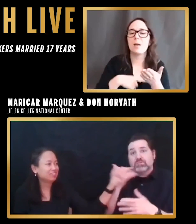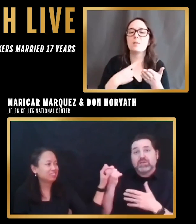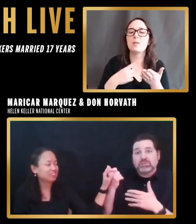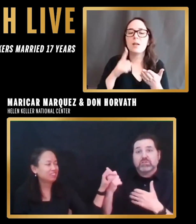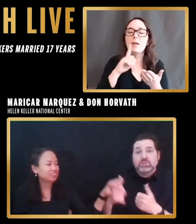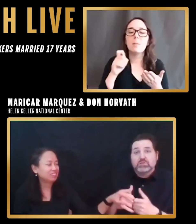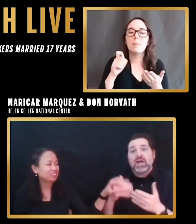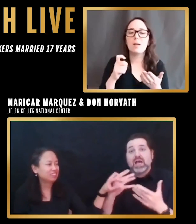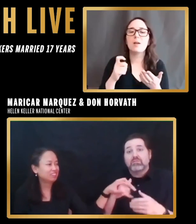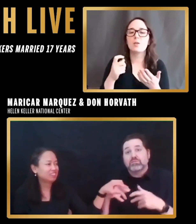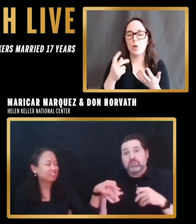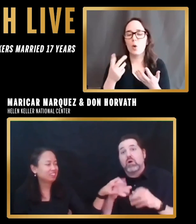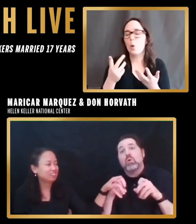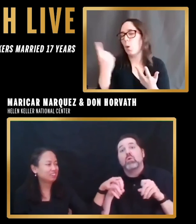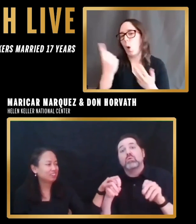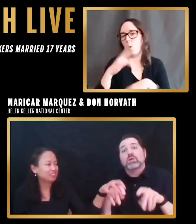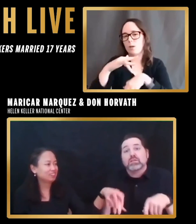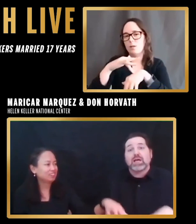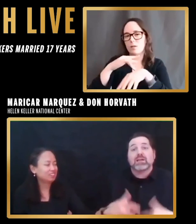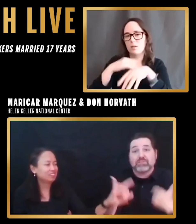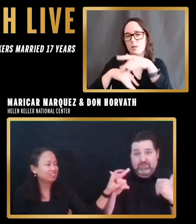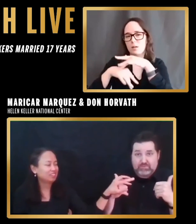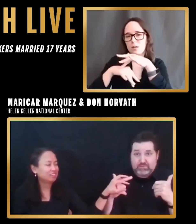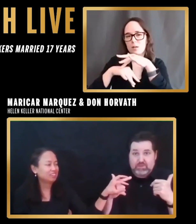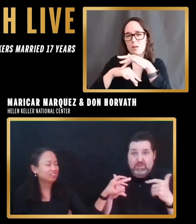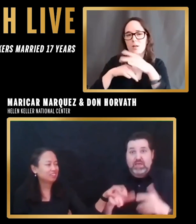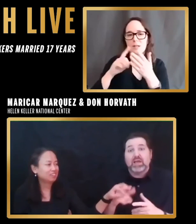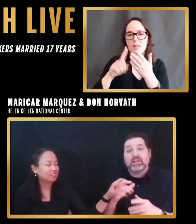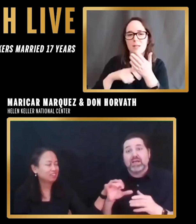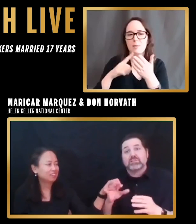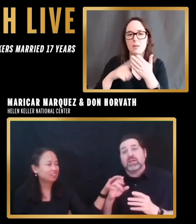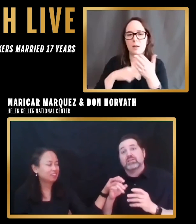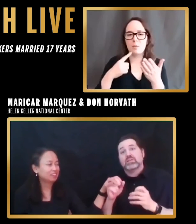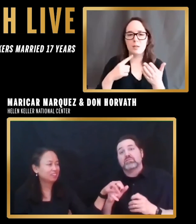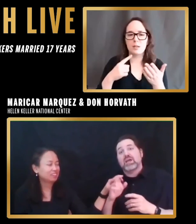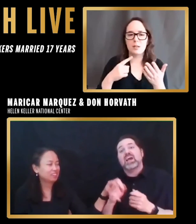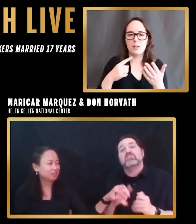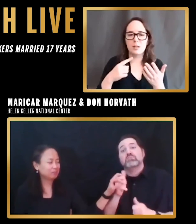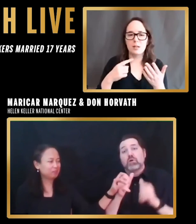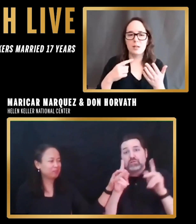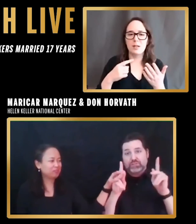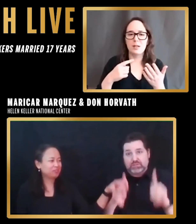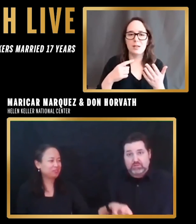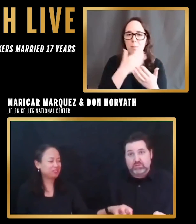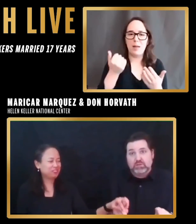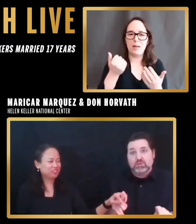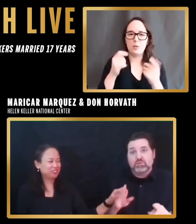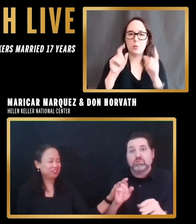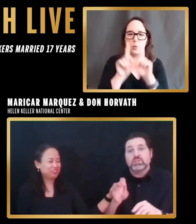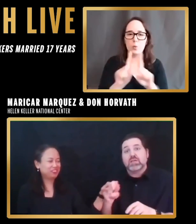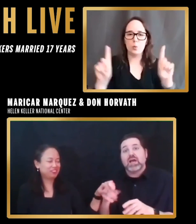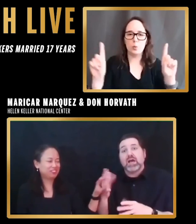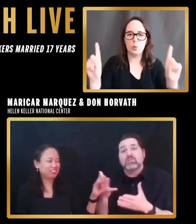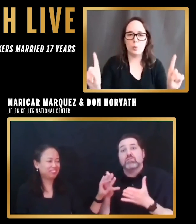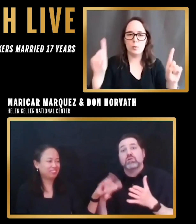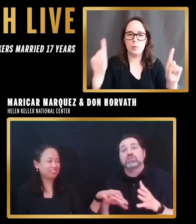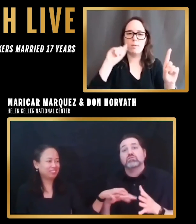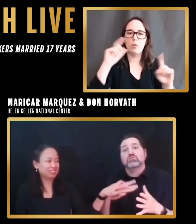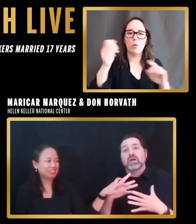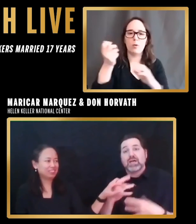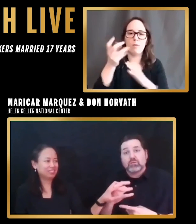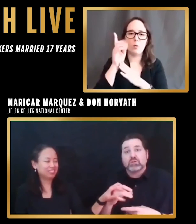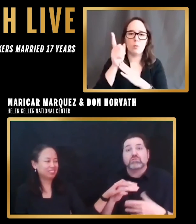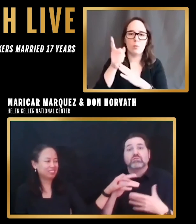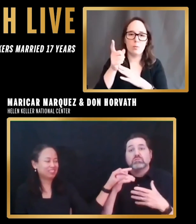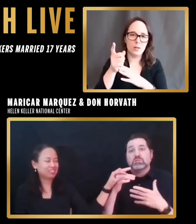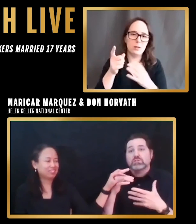it's best to have your own life. And that's, I think, for every person, you need to have what you